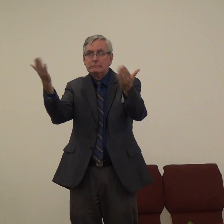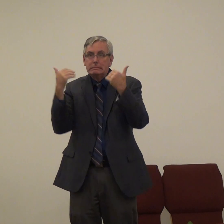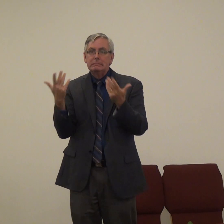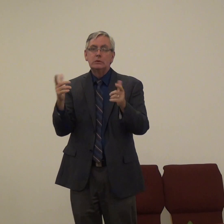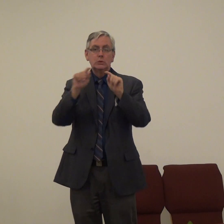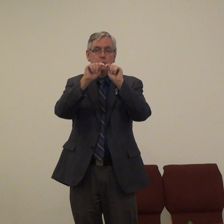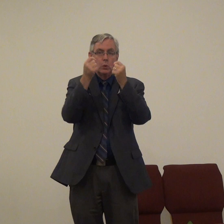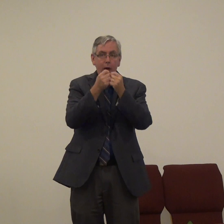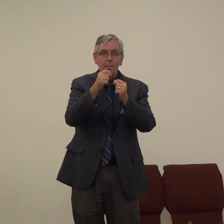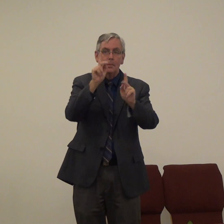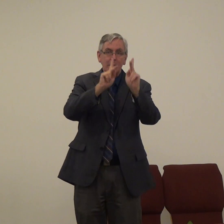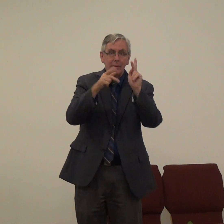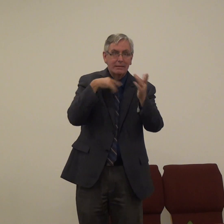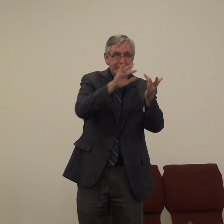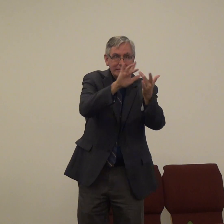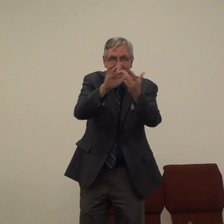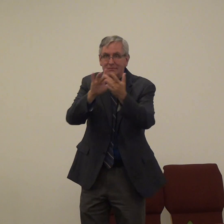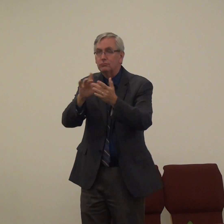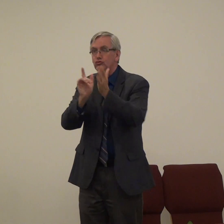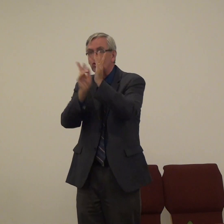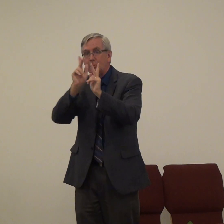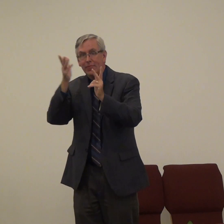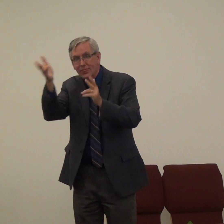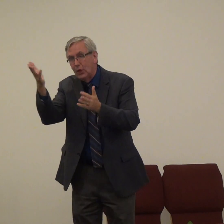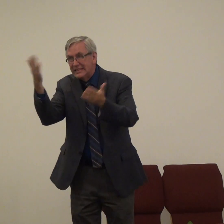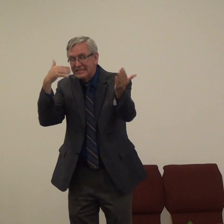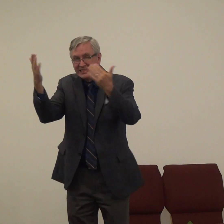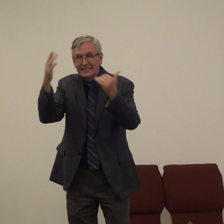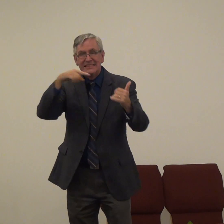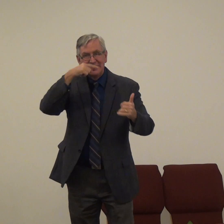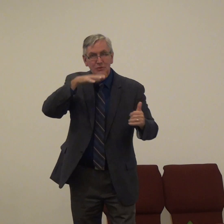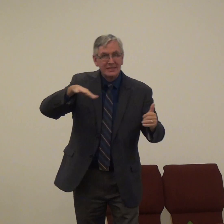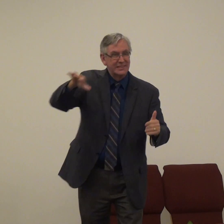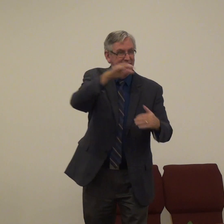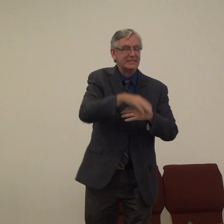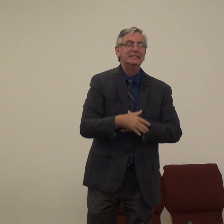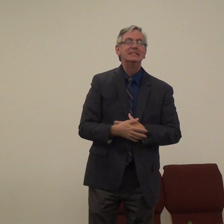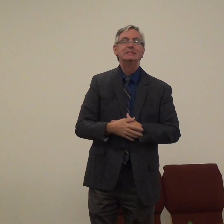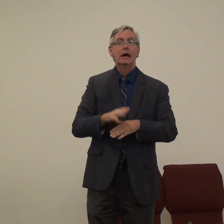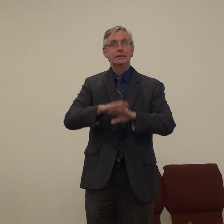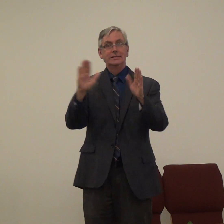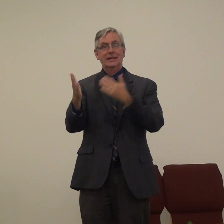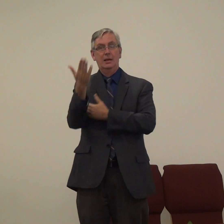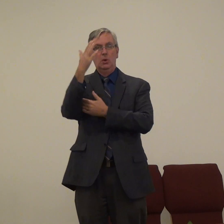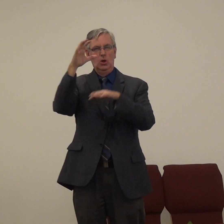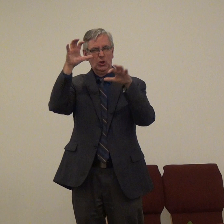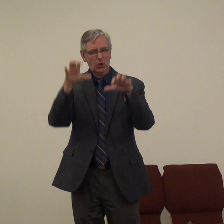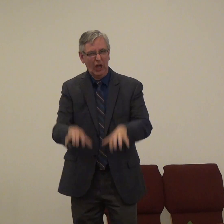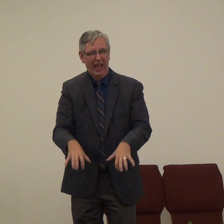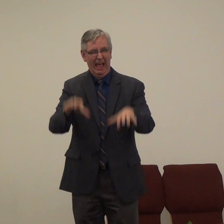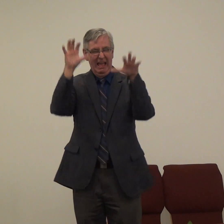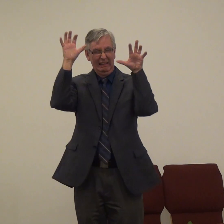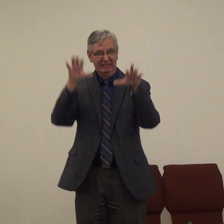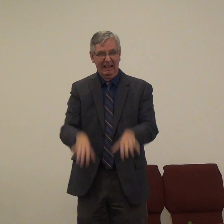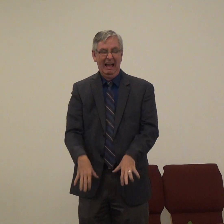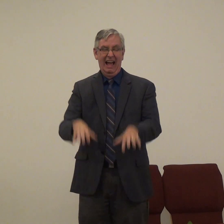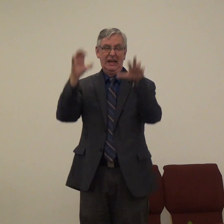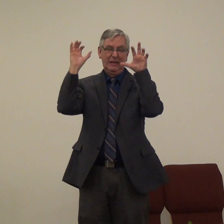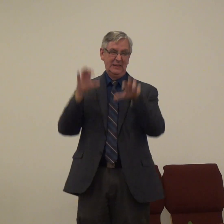Sunday, and we were praying and inviting people to come. We talked to people of several different tribes, and Sunday morning it